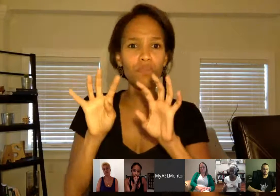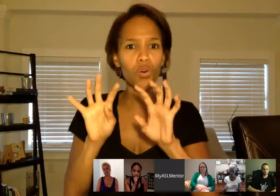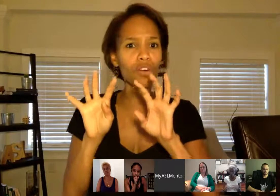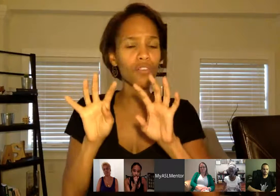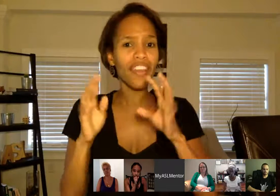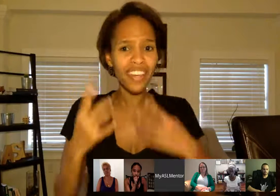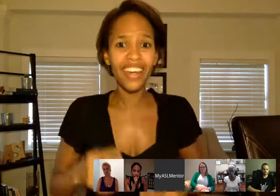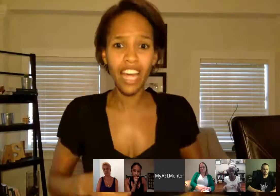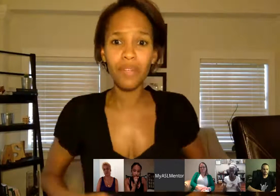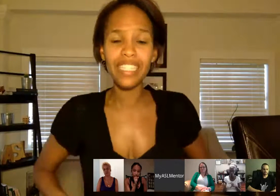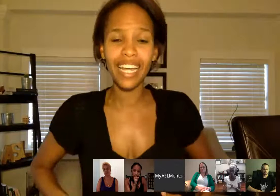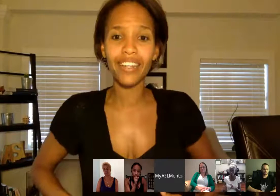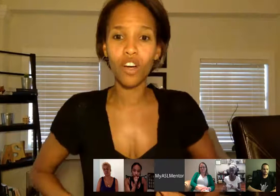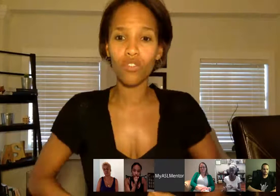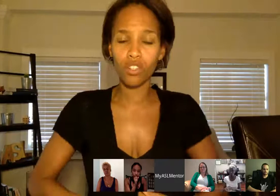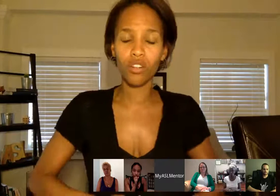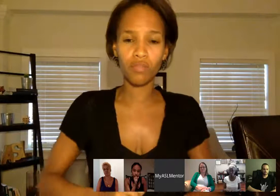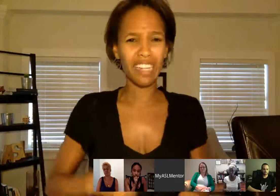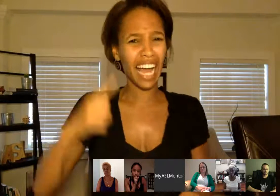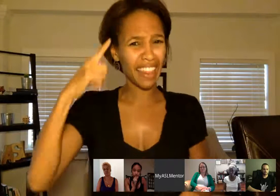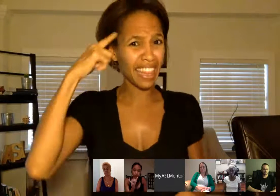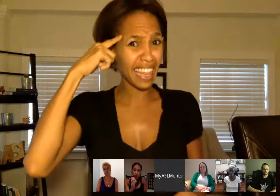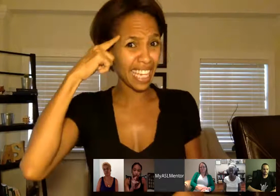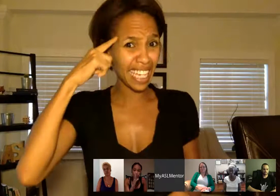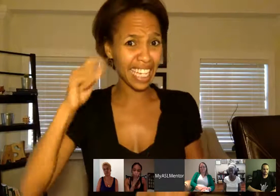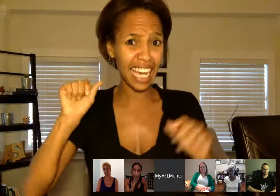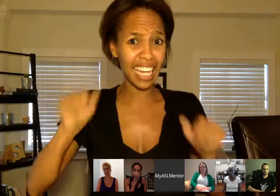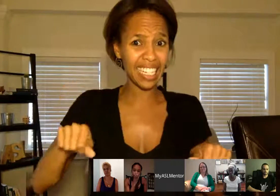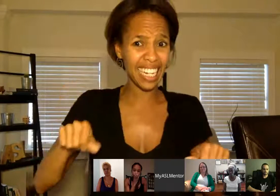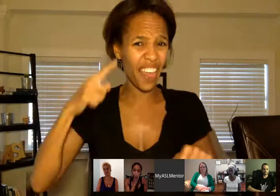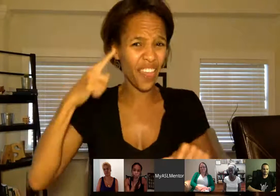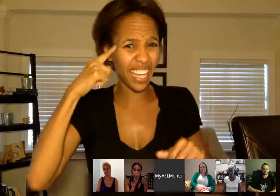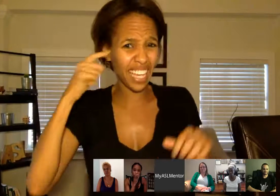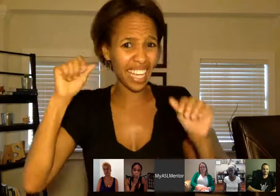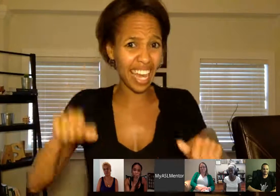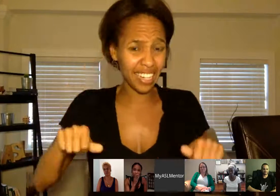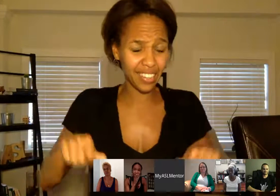it's more of, I think it can be standing also. I think it can.